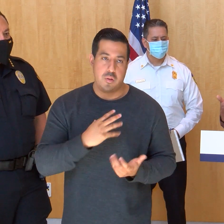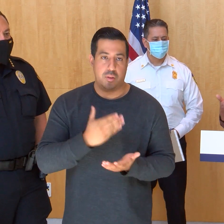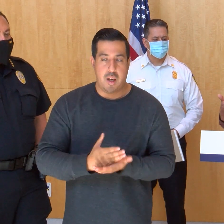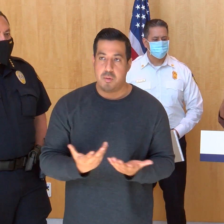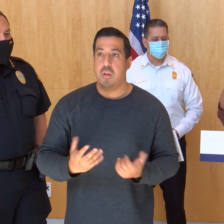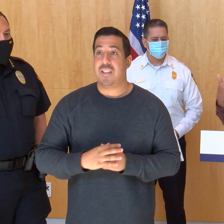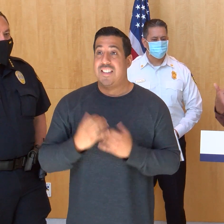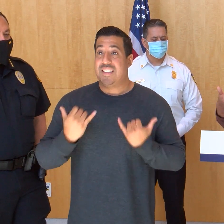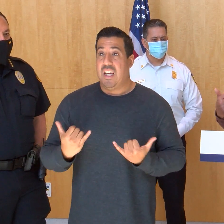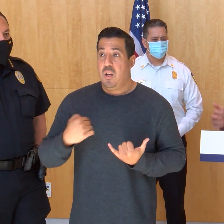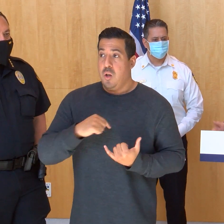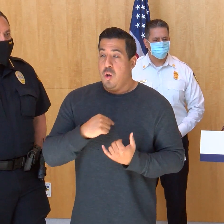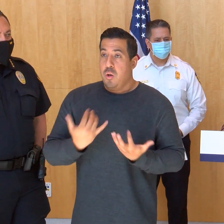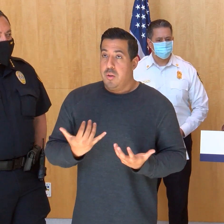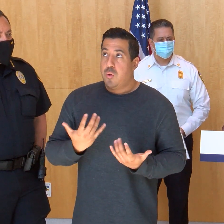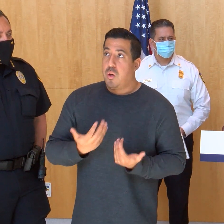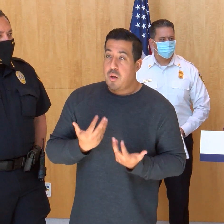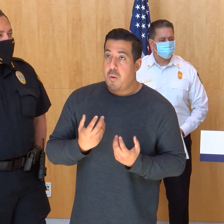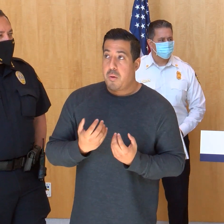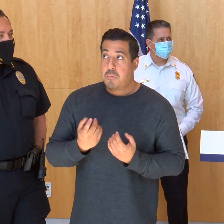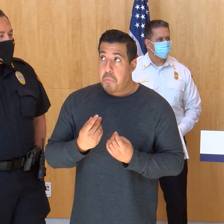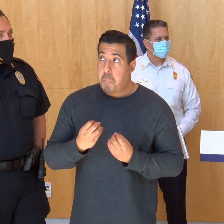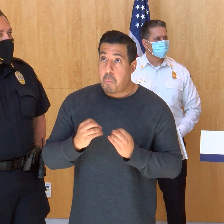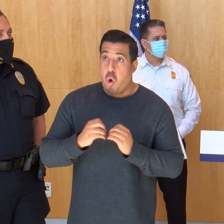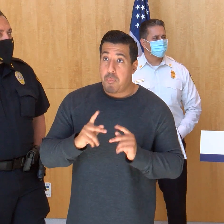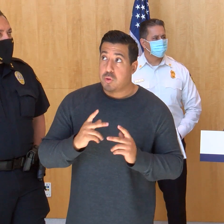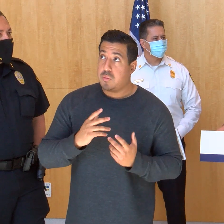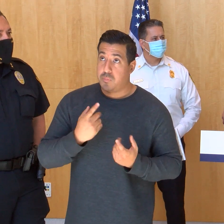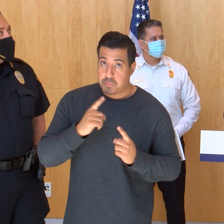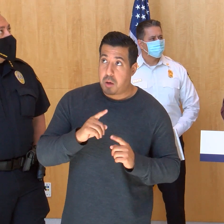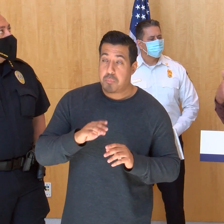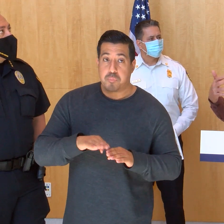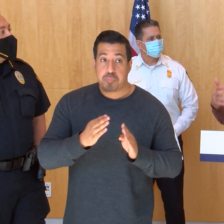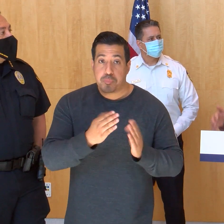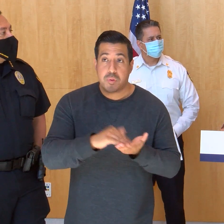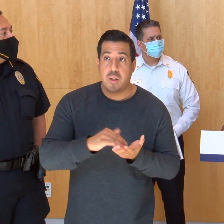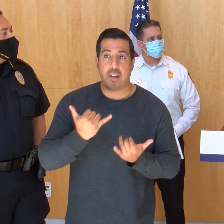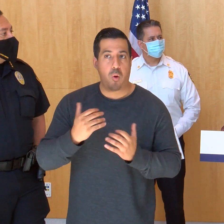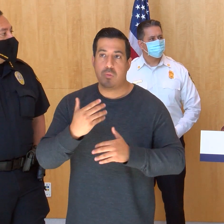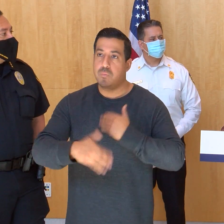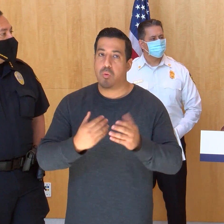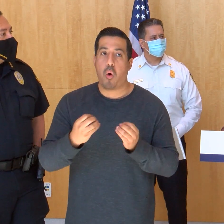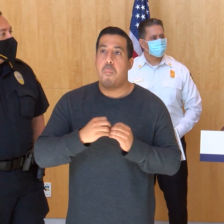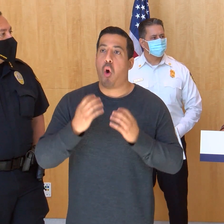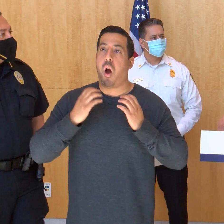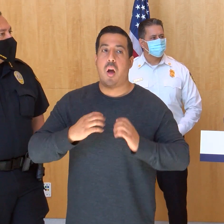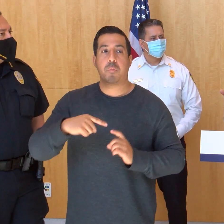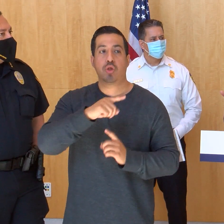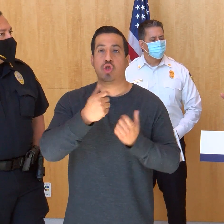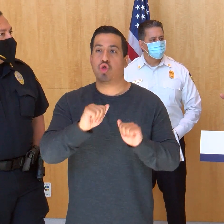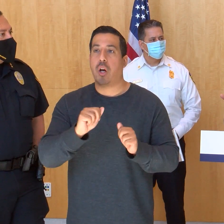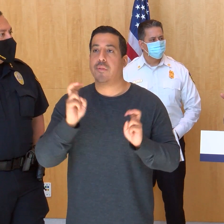here now, we're beginning to get a little bit more opportunity to do this again, and so we're moving forward with more of our customers trying to